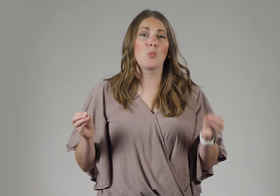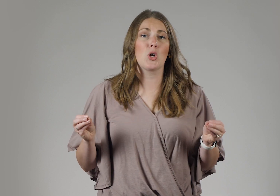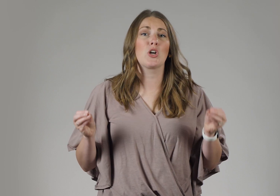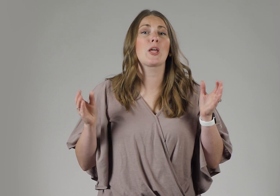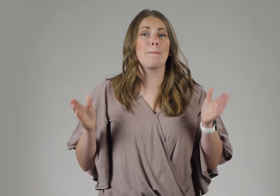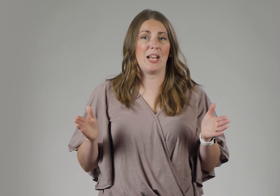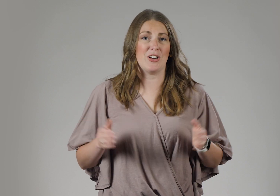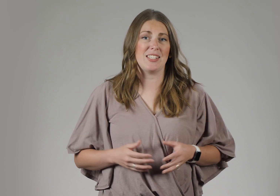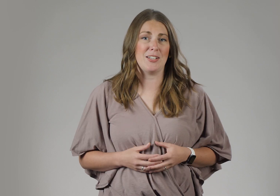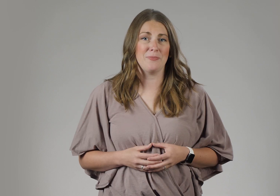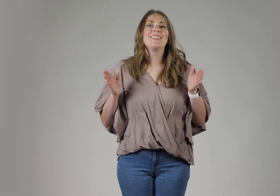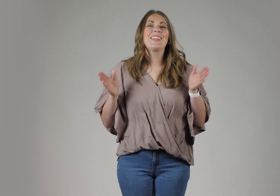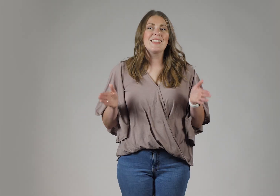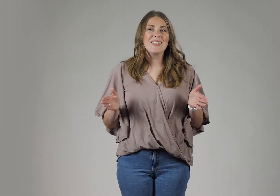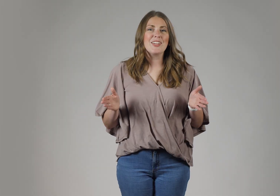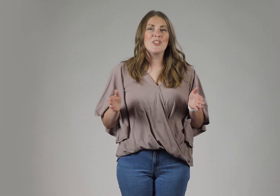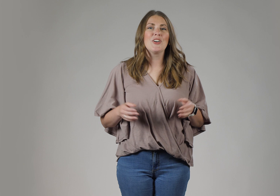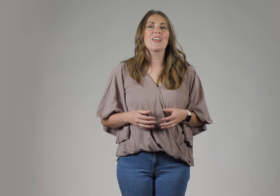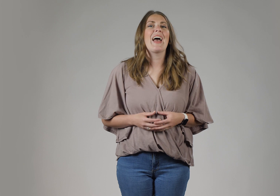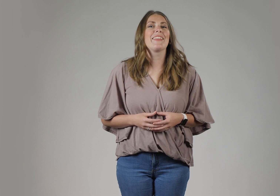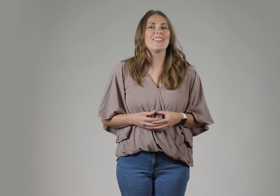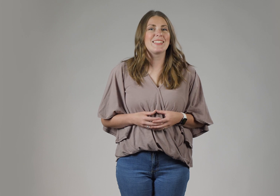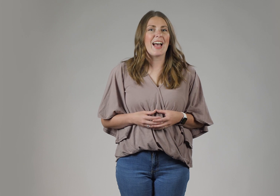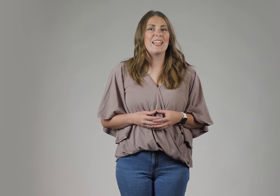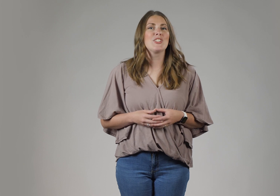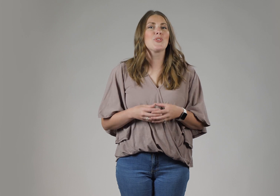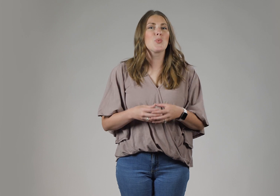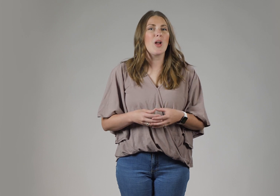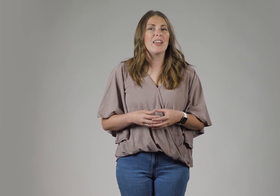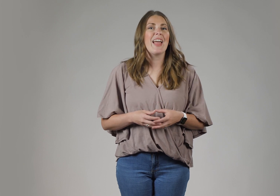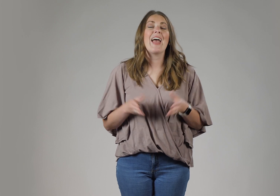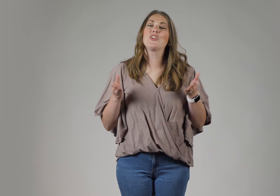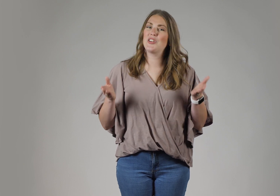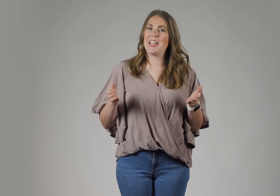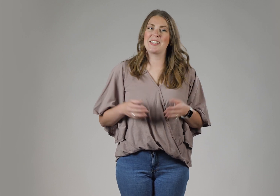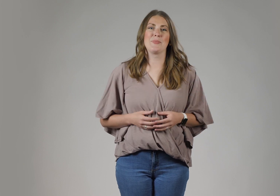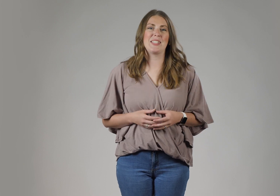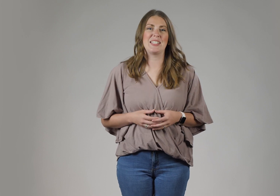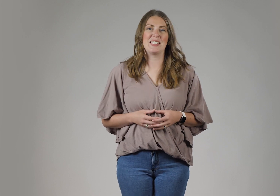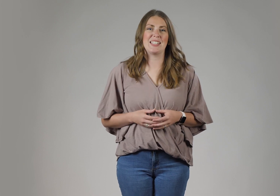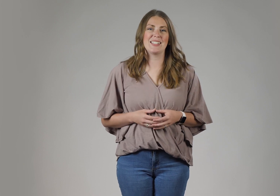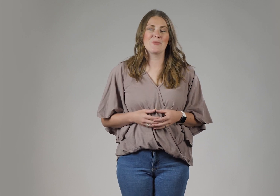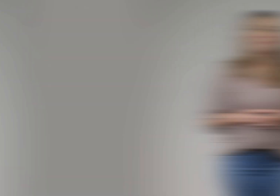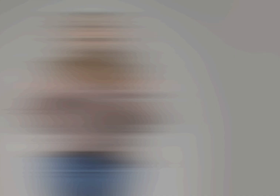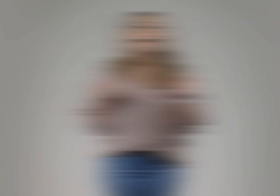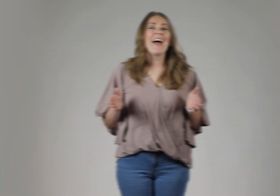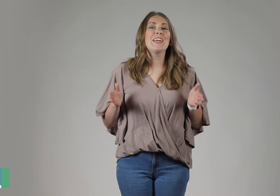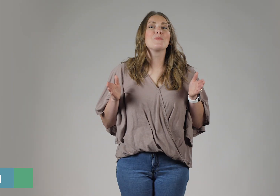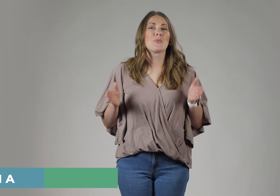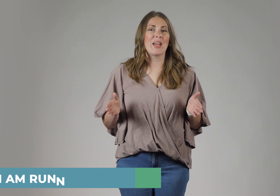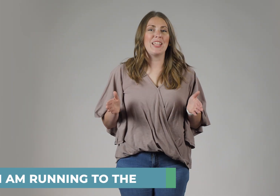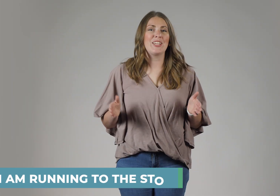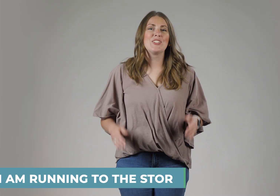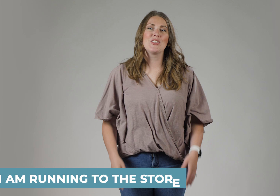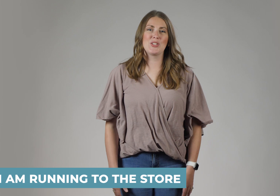word comparison. Let's take a look at the signs for run and create some sentences. I am running to the